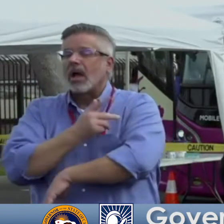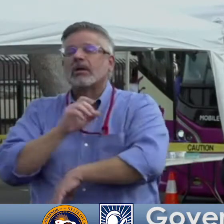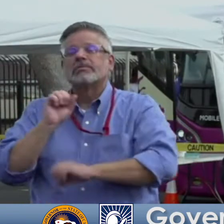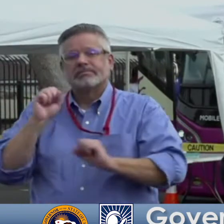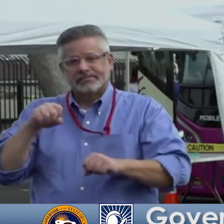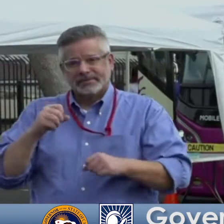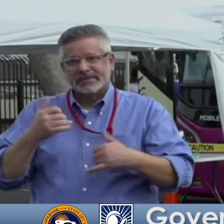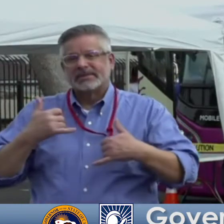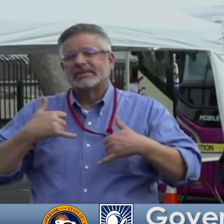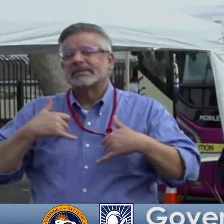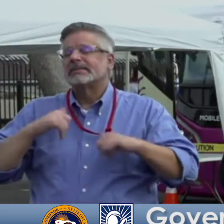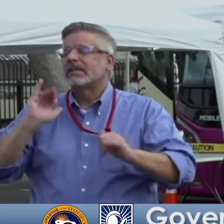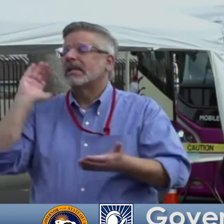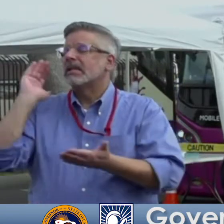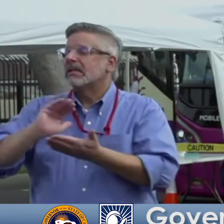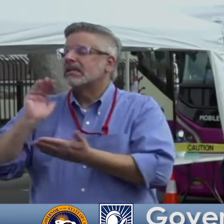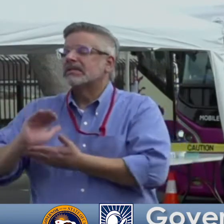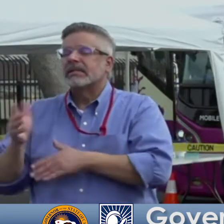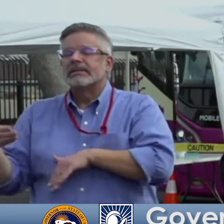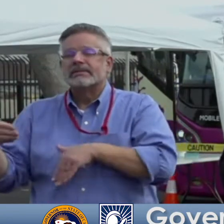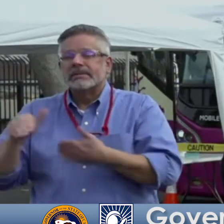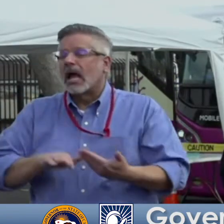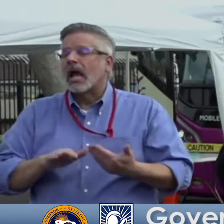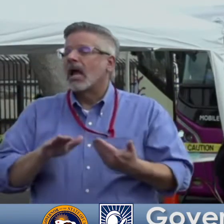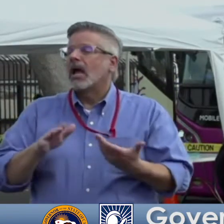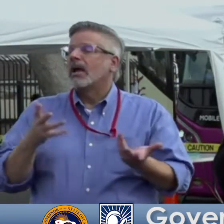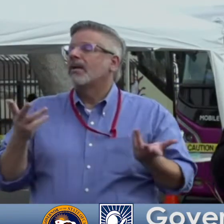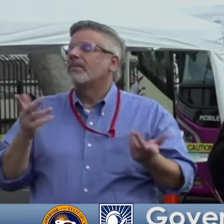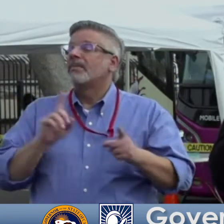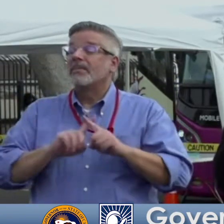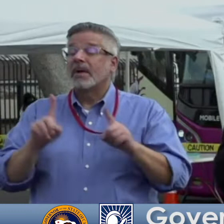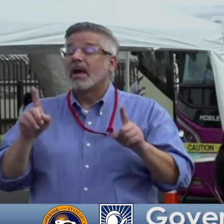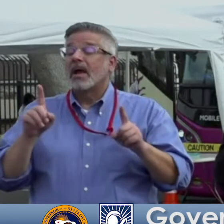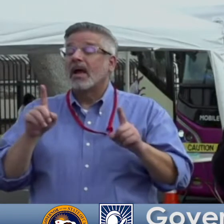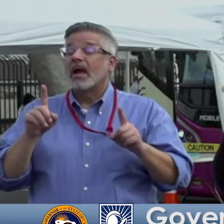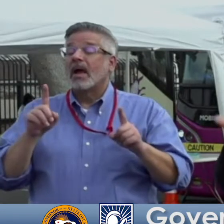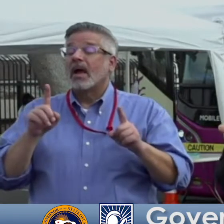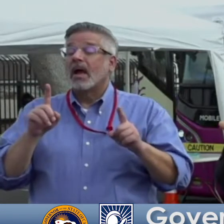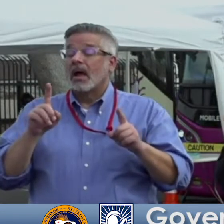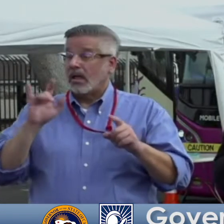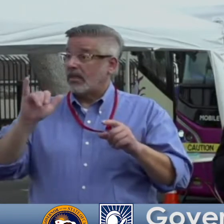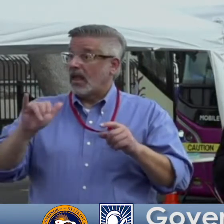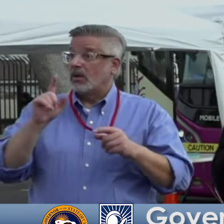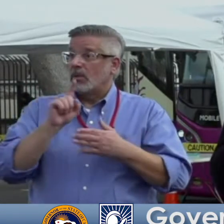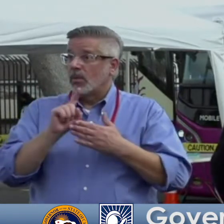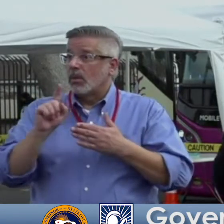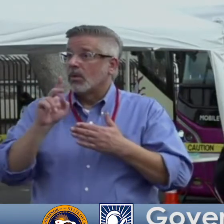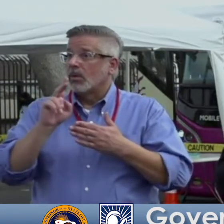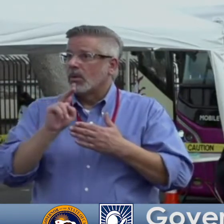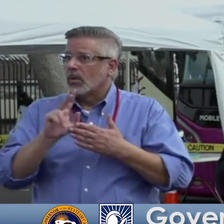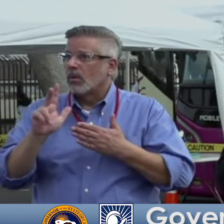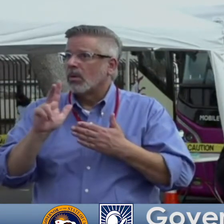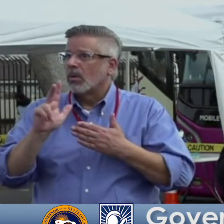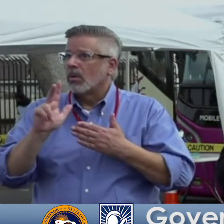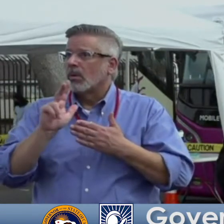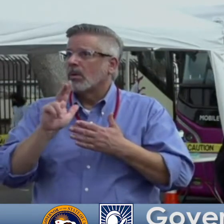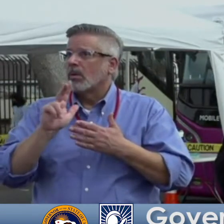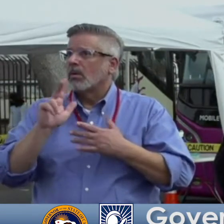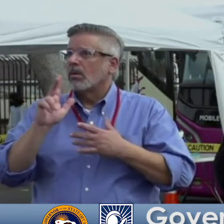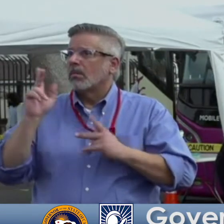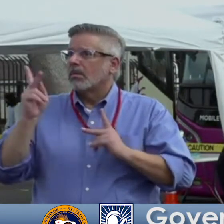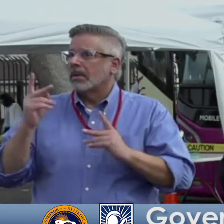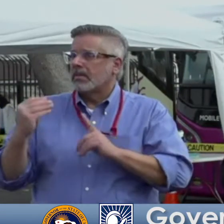many fewer are dying. And our hope is that as we get through the next few weeks, people are exposed,